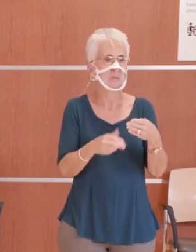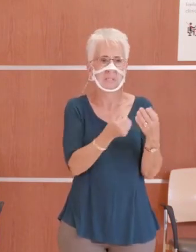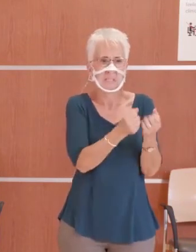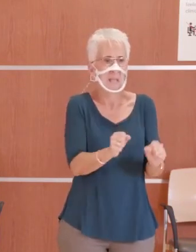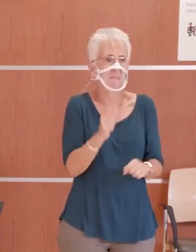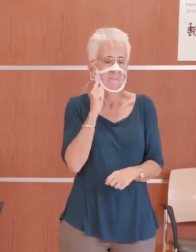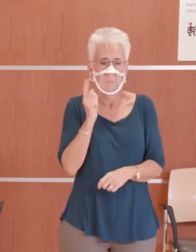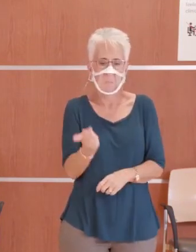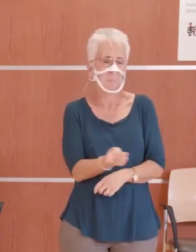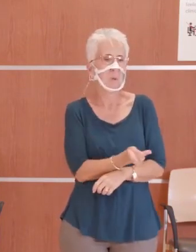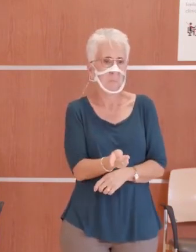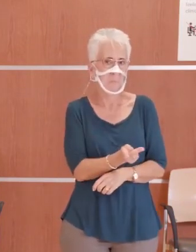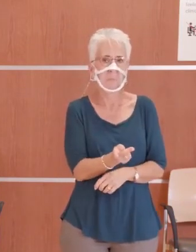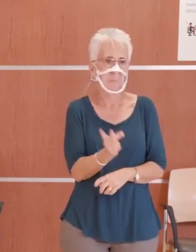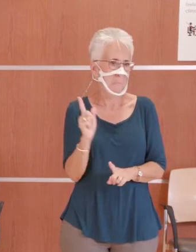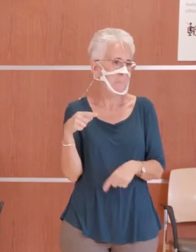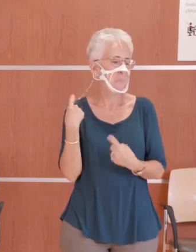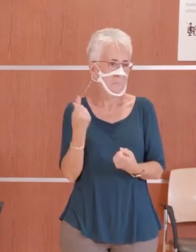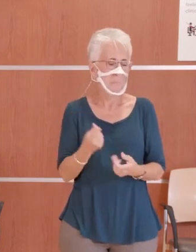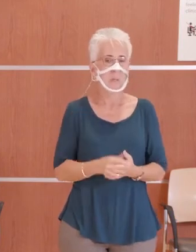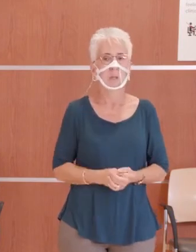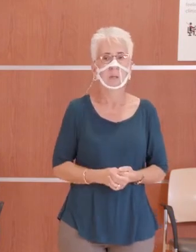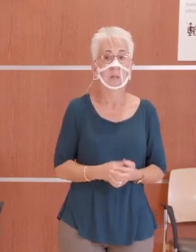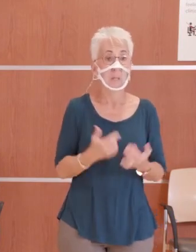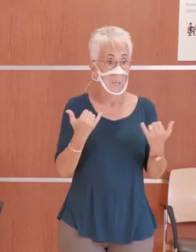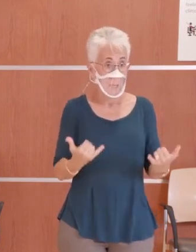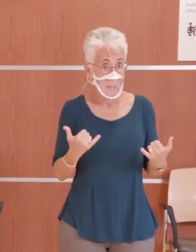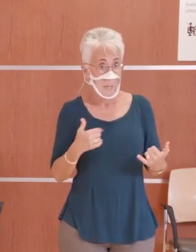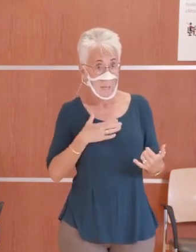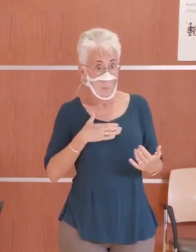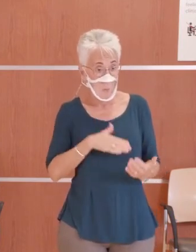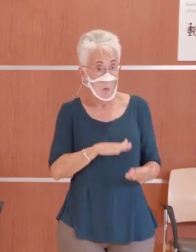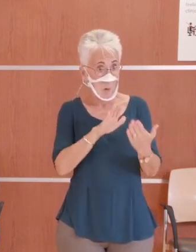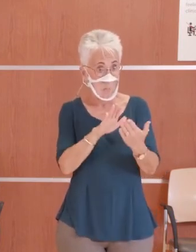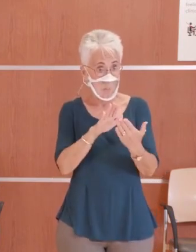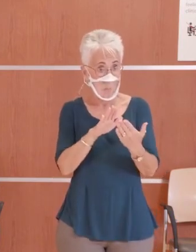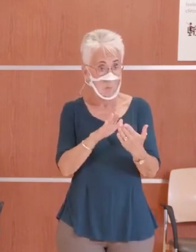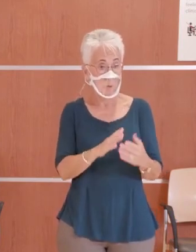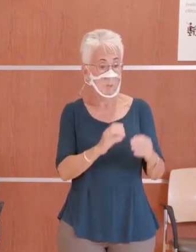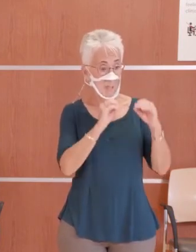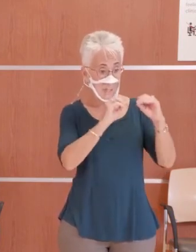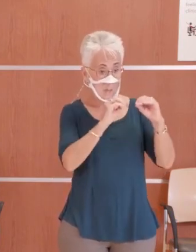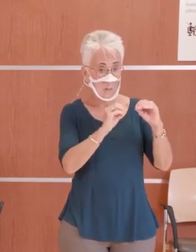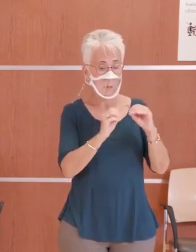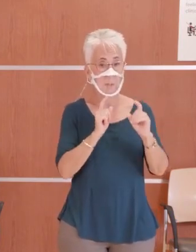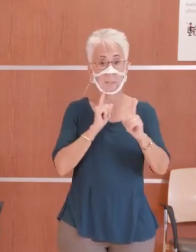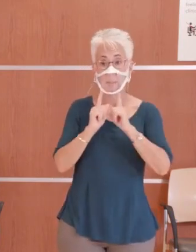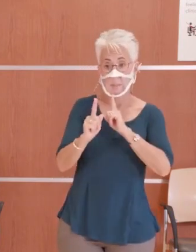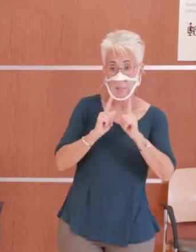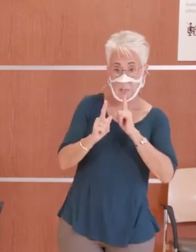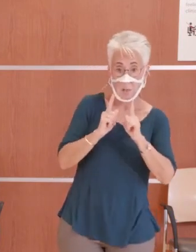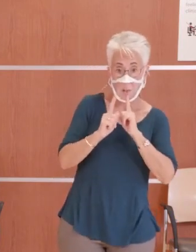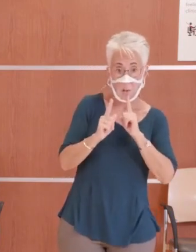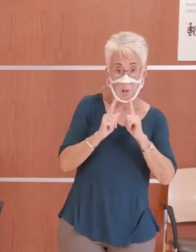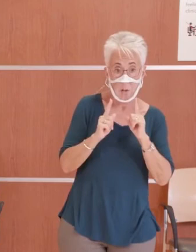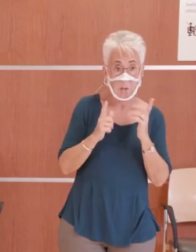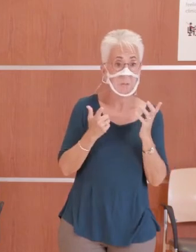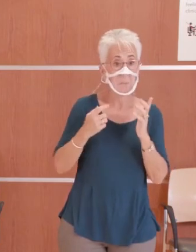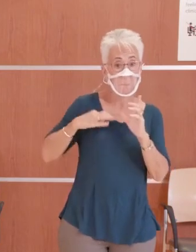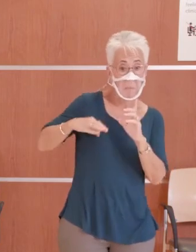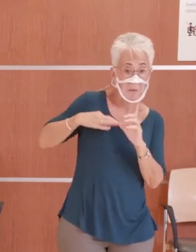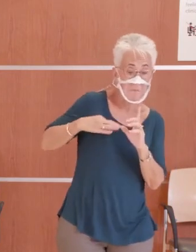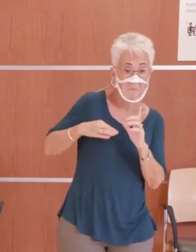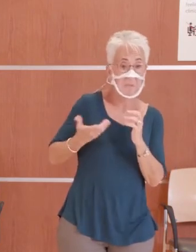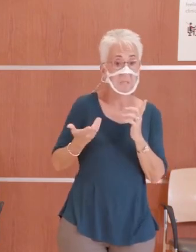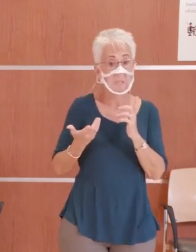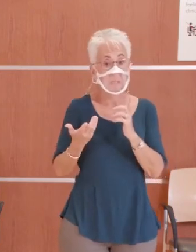patients and staff members. We think the current approach to education, dialogue about what the benefits